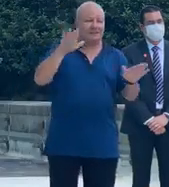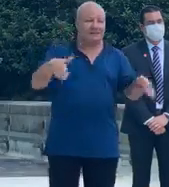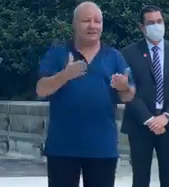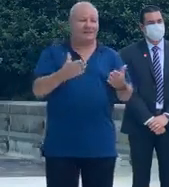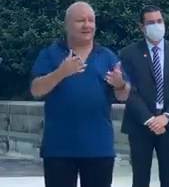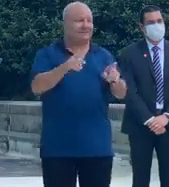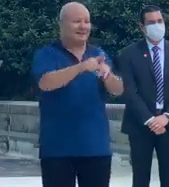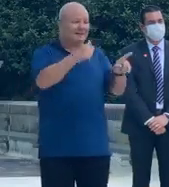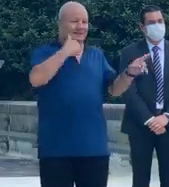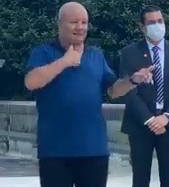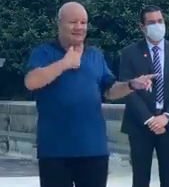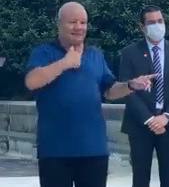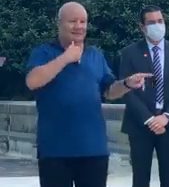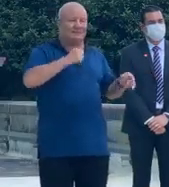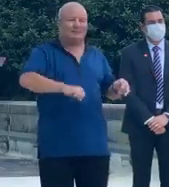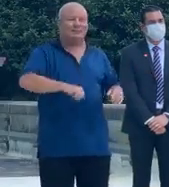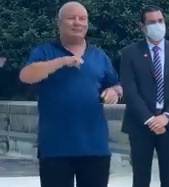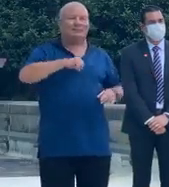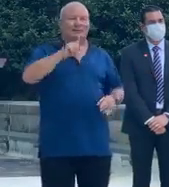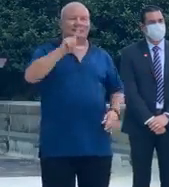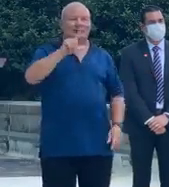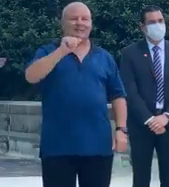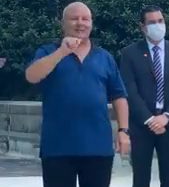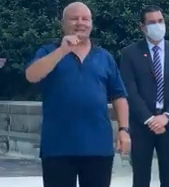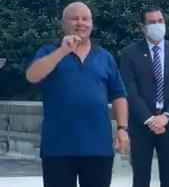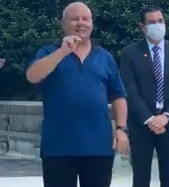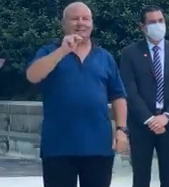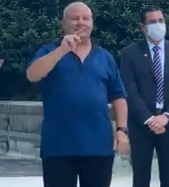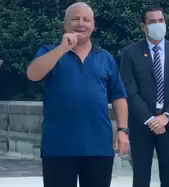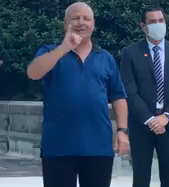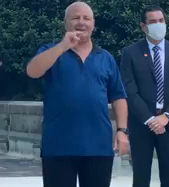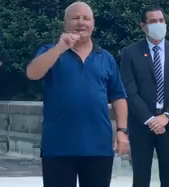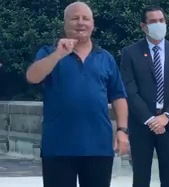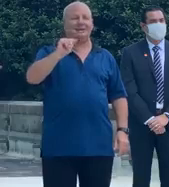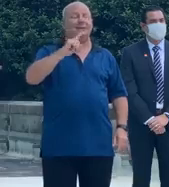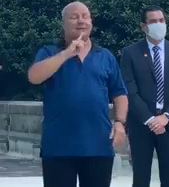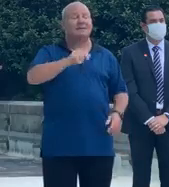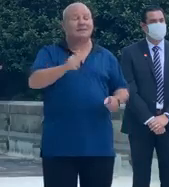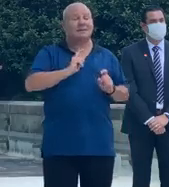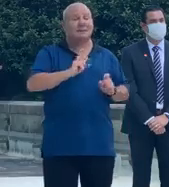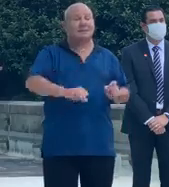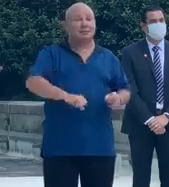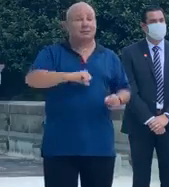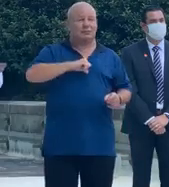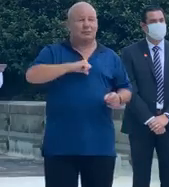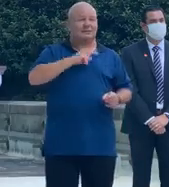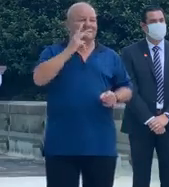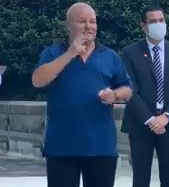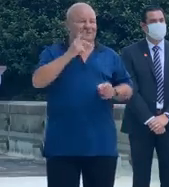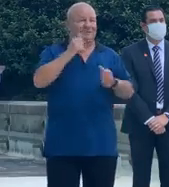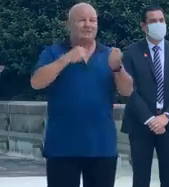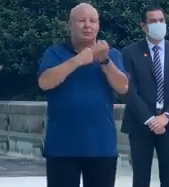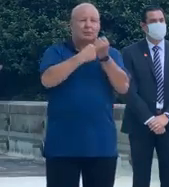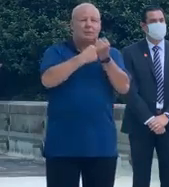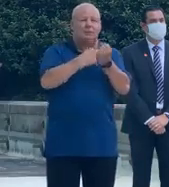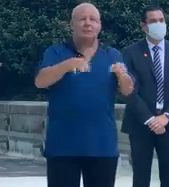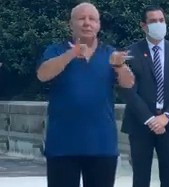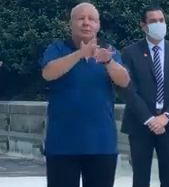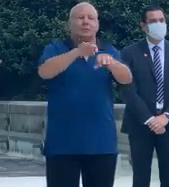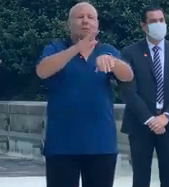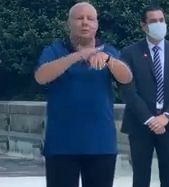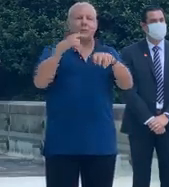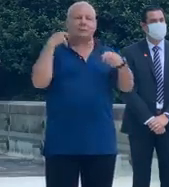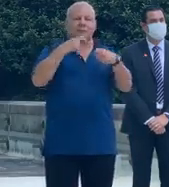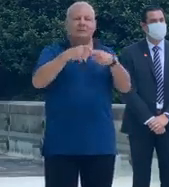Latina, it just gives me so much pride to see of the support and the importance that is being placed on the Hispanic